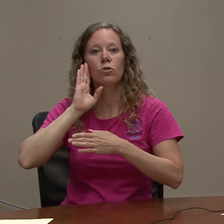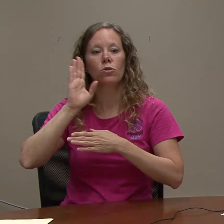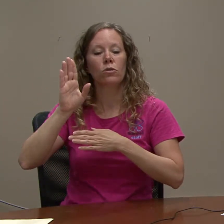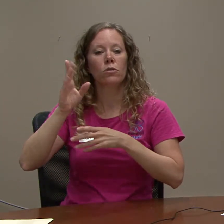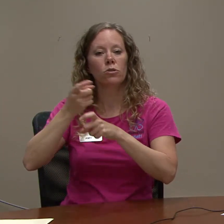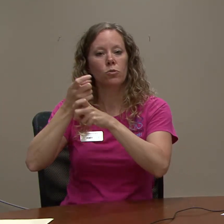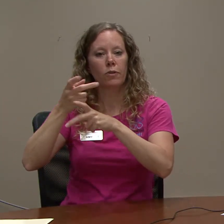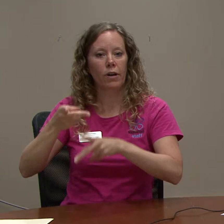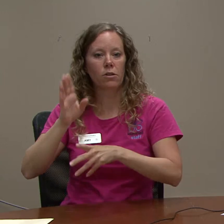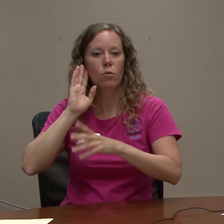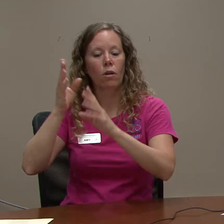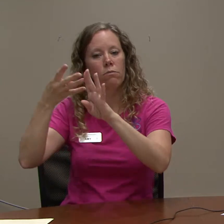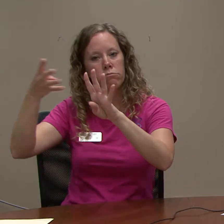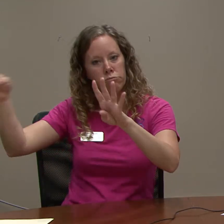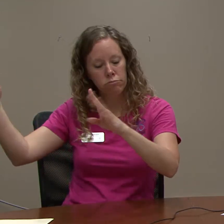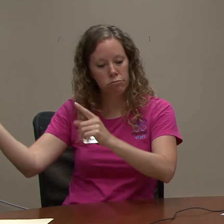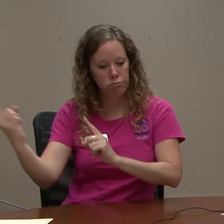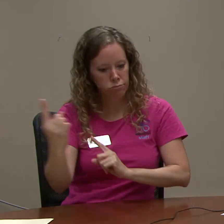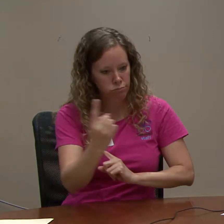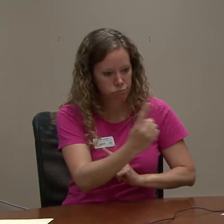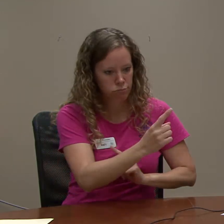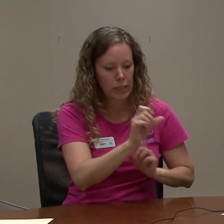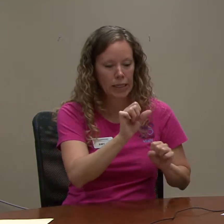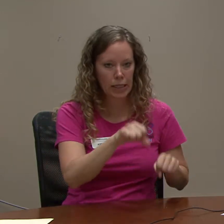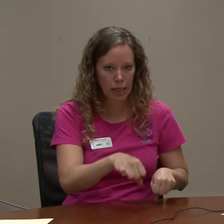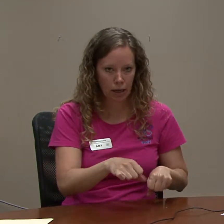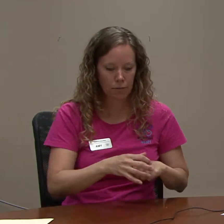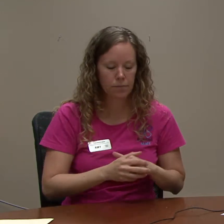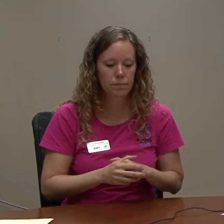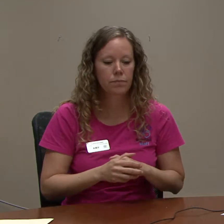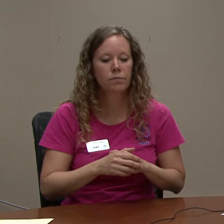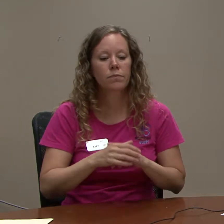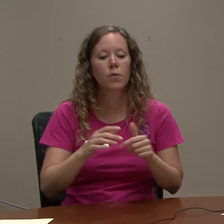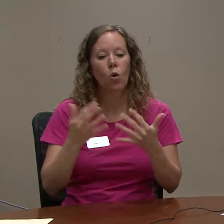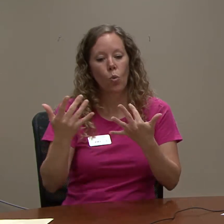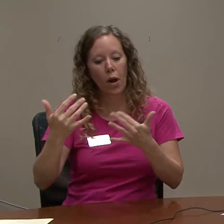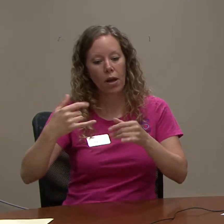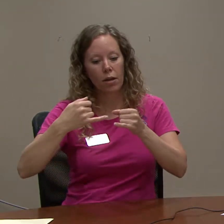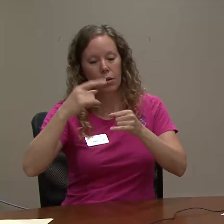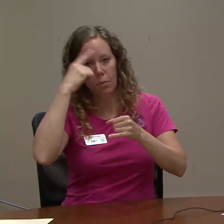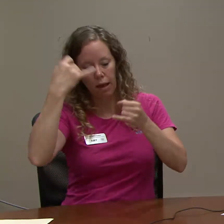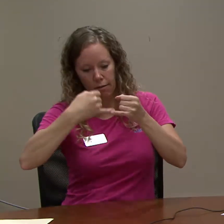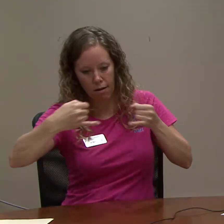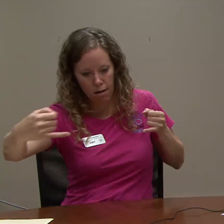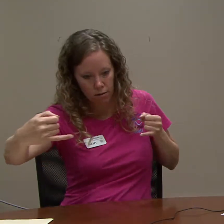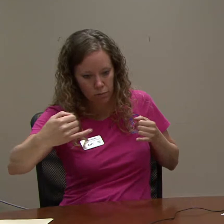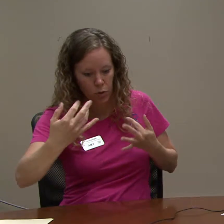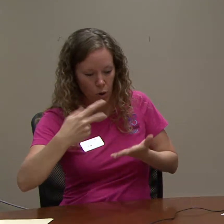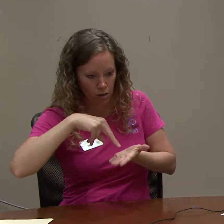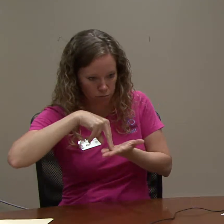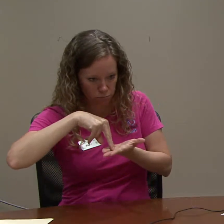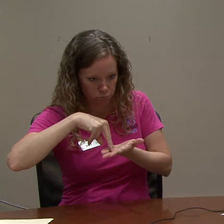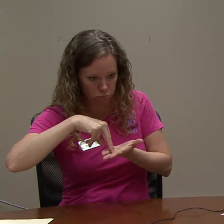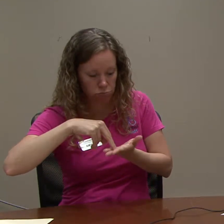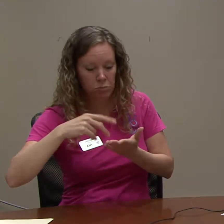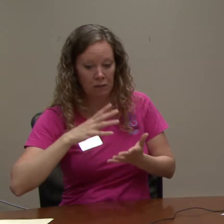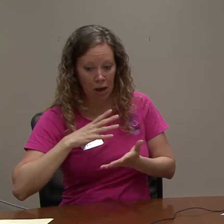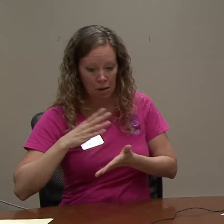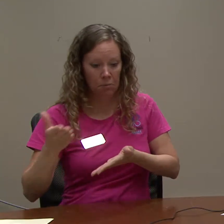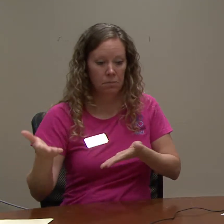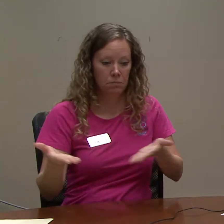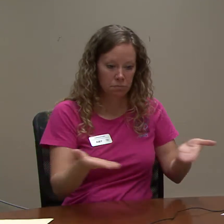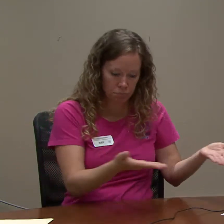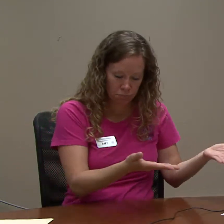line until you receive further direction from the visit supervisor. Please review the